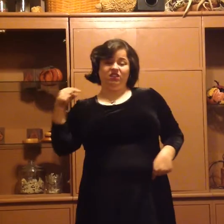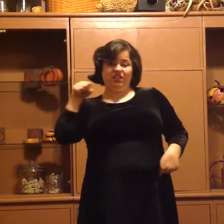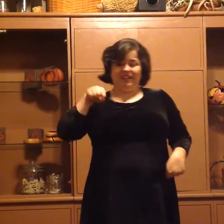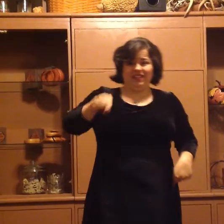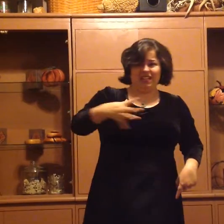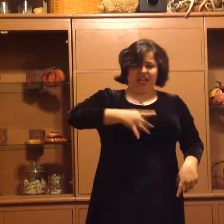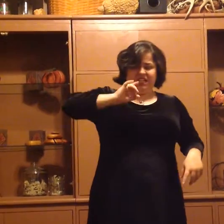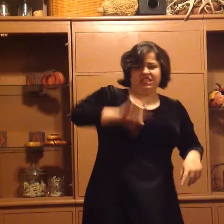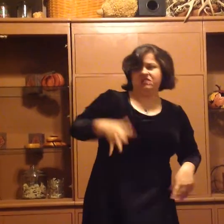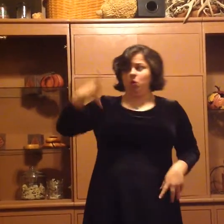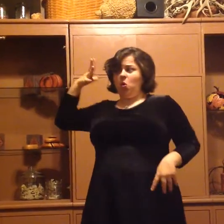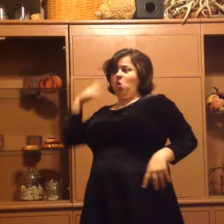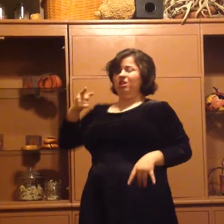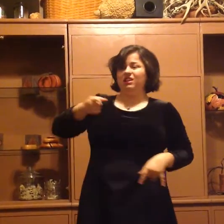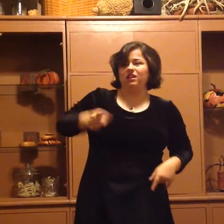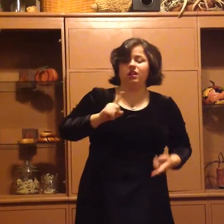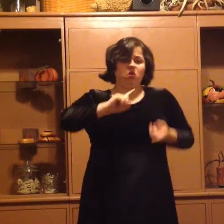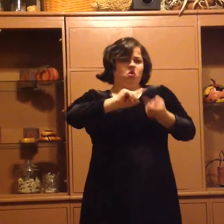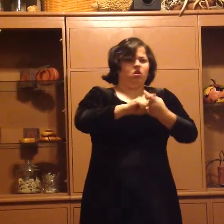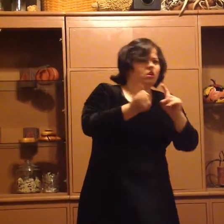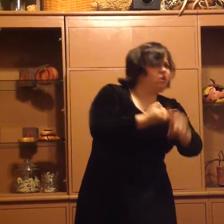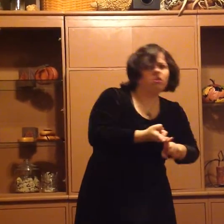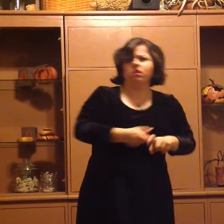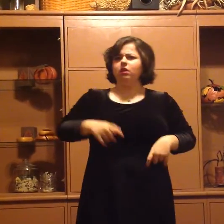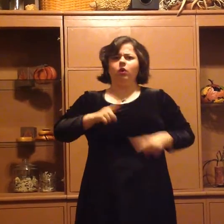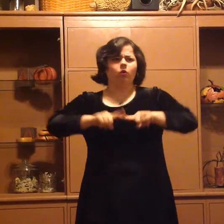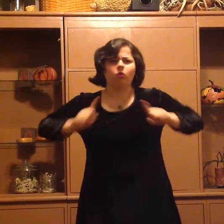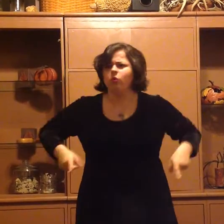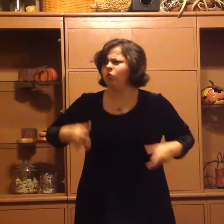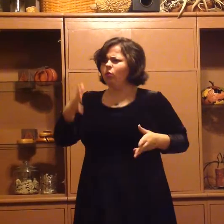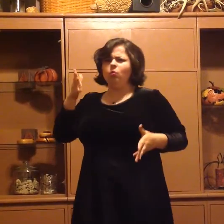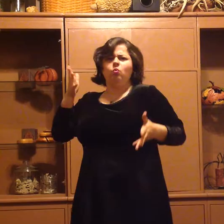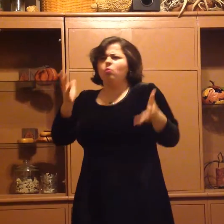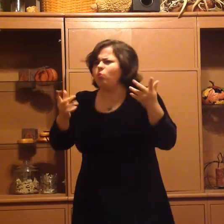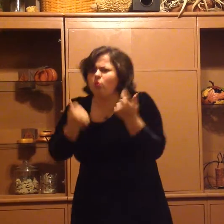for so long that they could no longer tell each other apart.